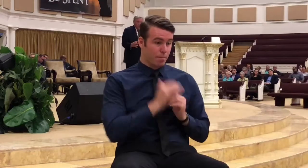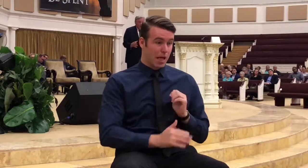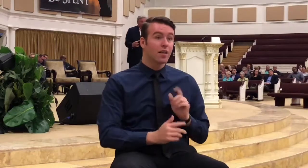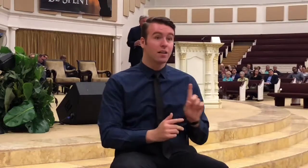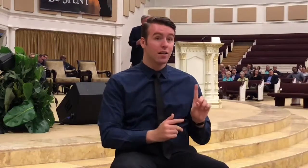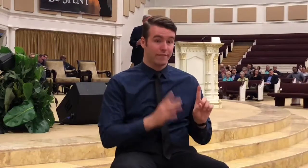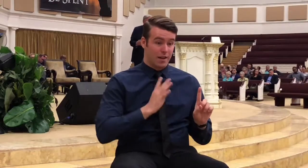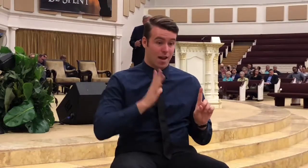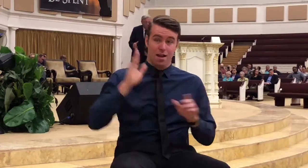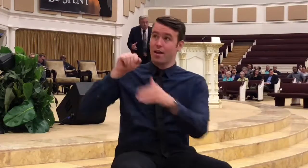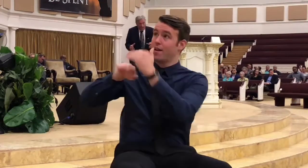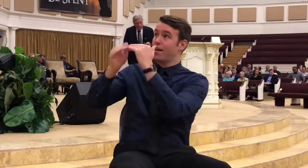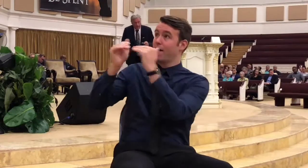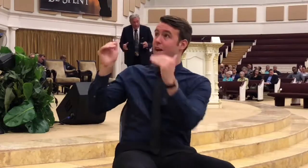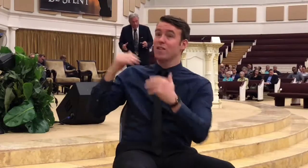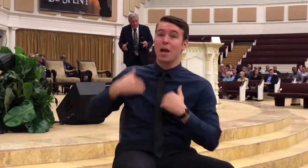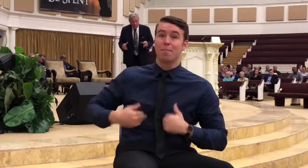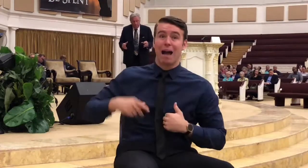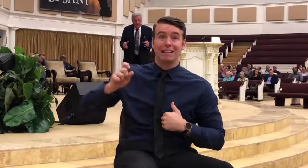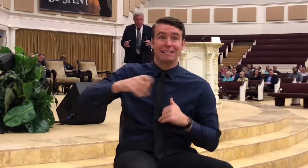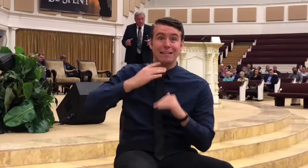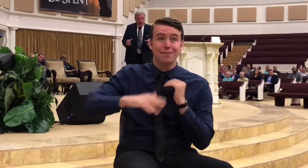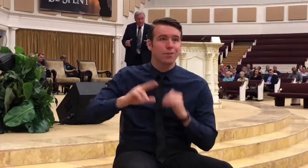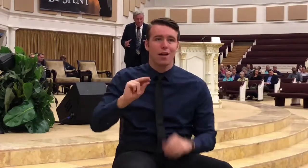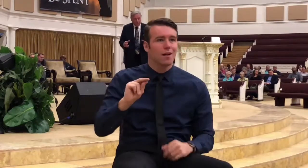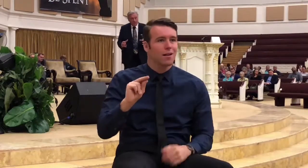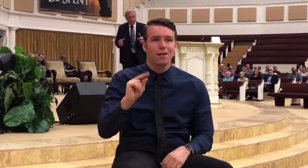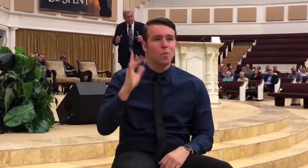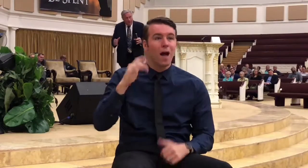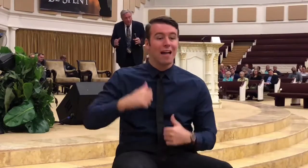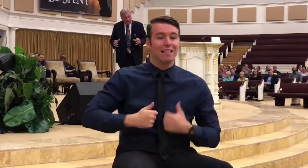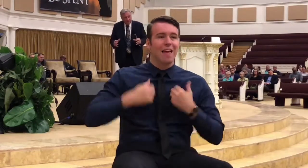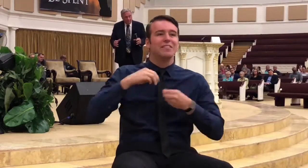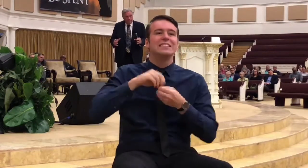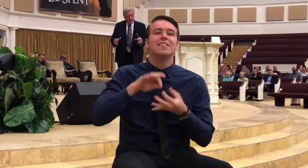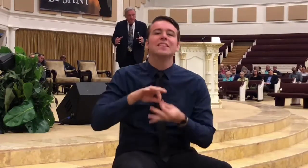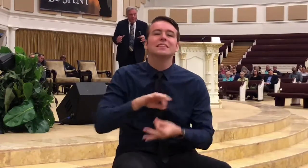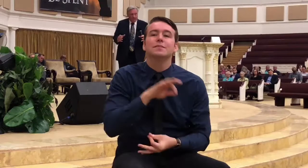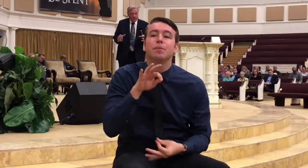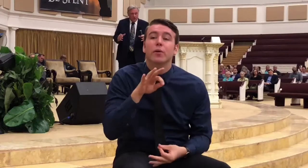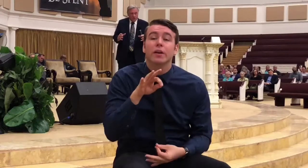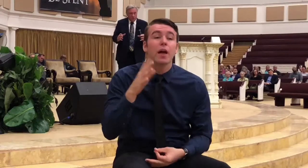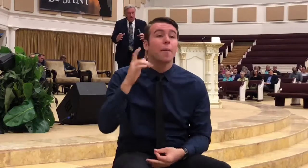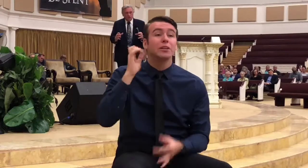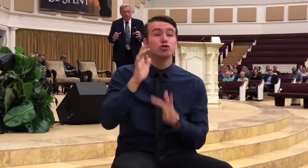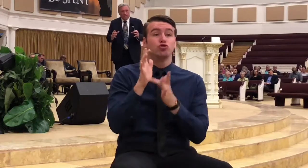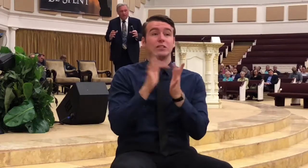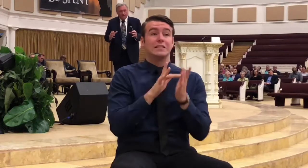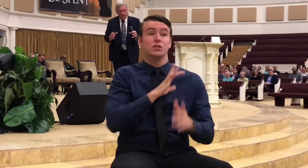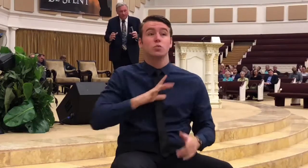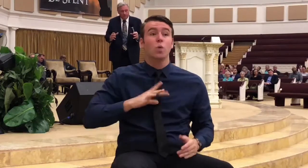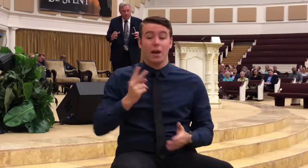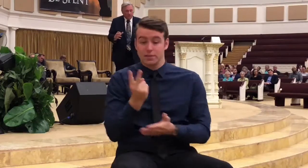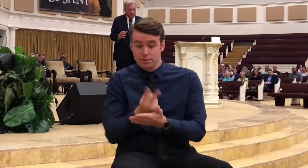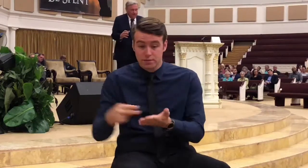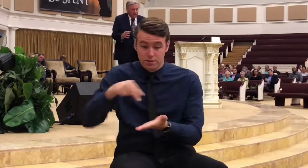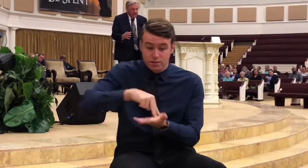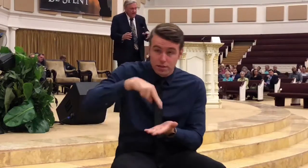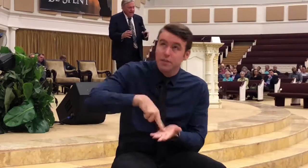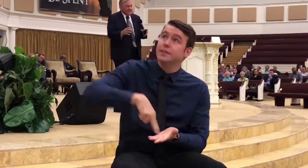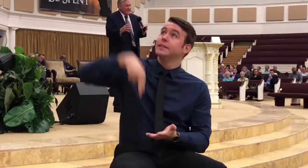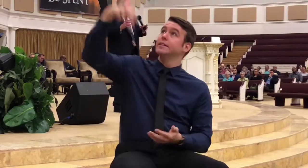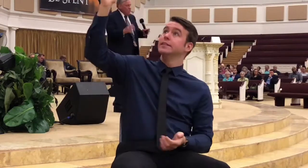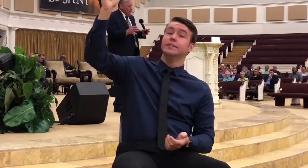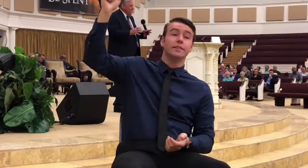heaven your body won't need blood, because life is in the Spirit. Because Jesus Christ, when he